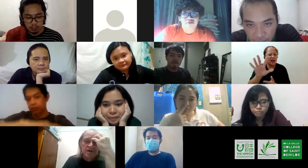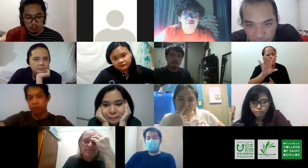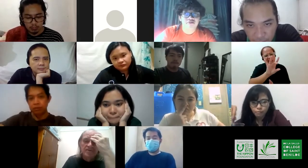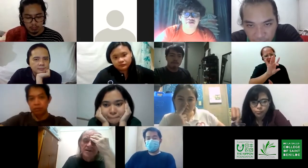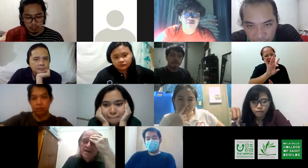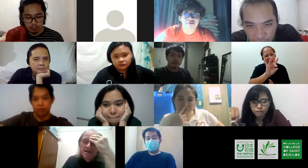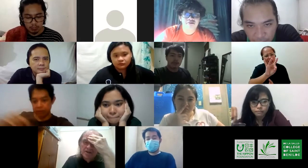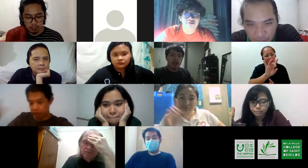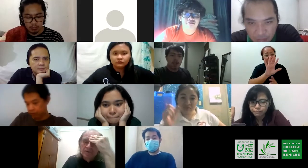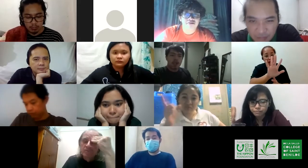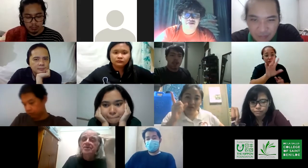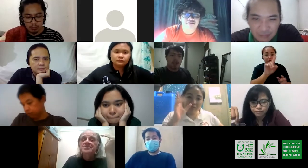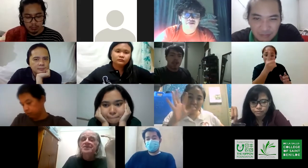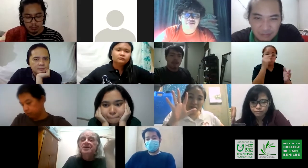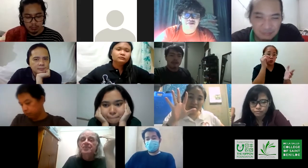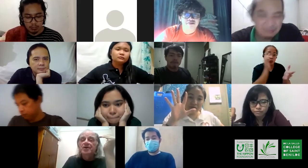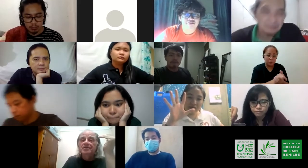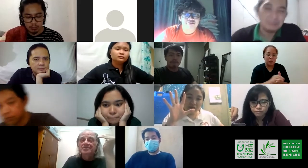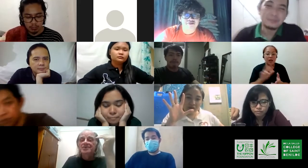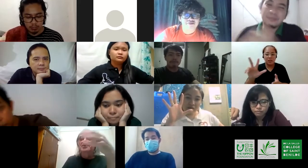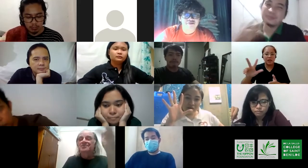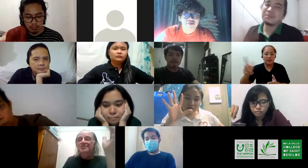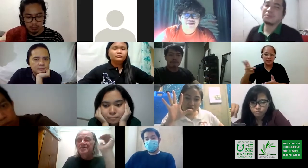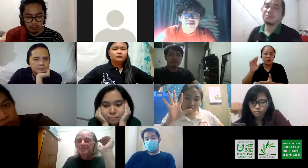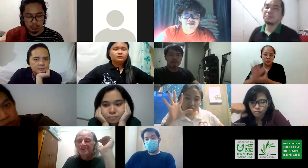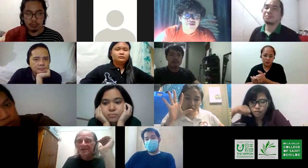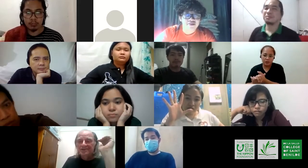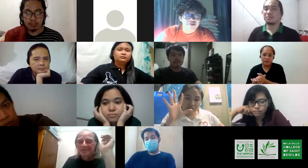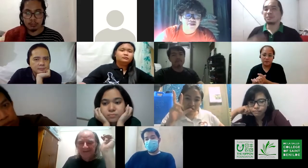and 3 with the second wife. So very productive.